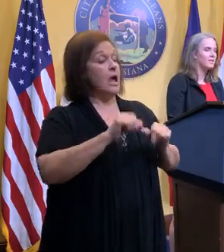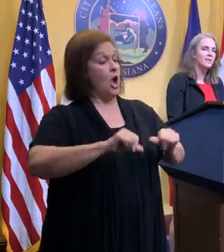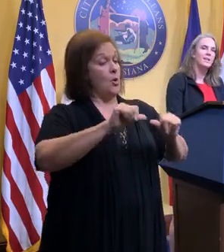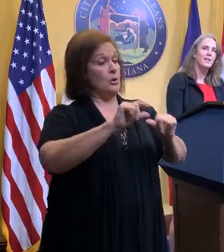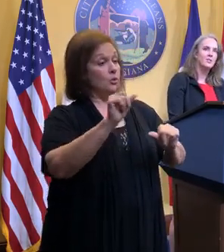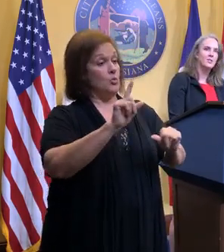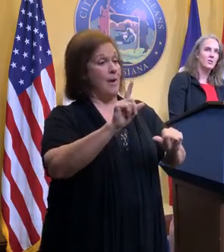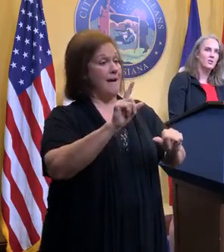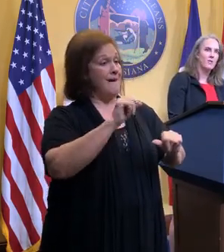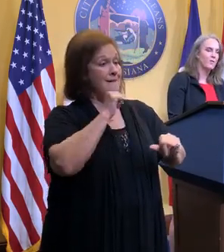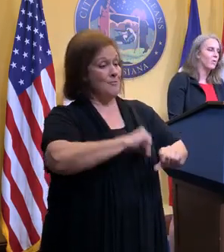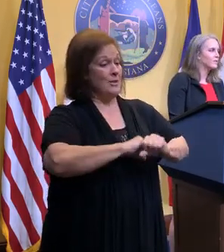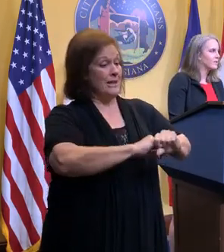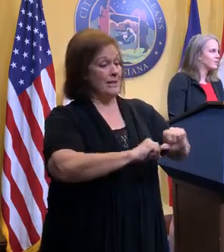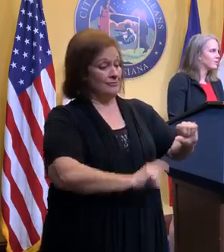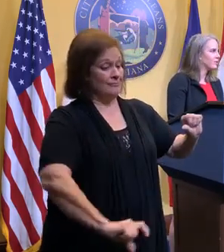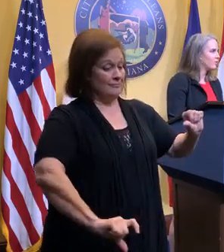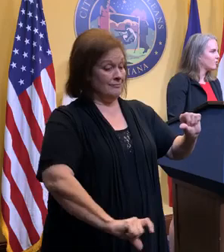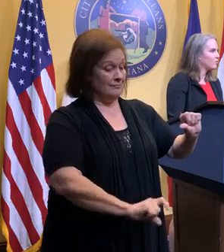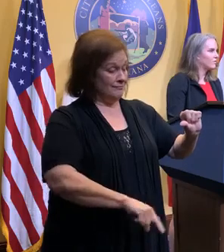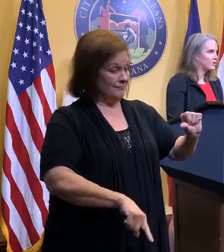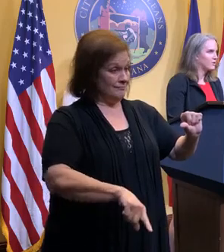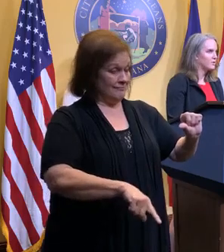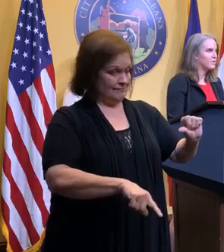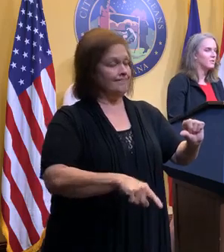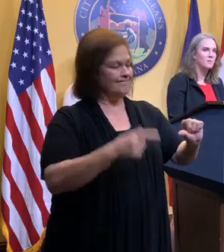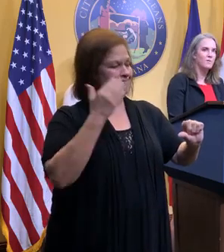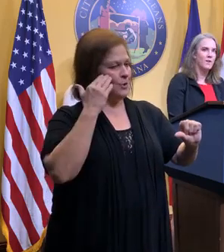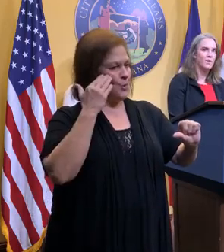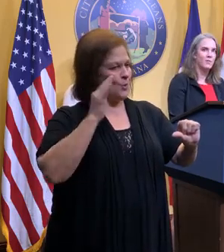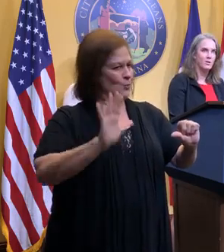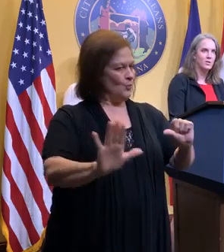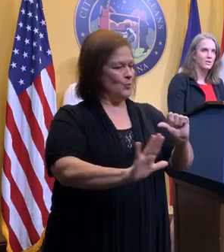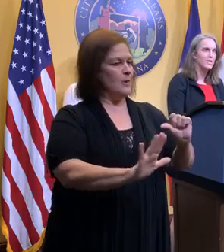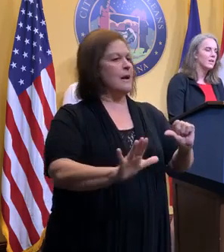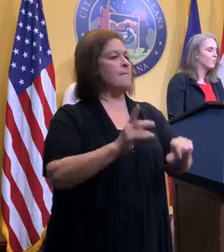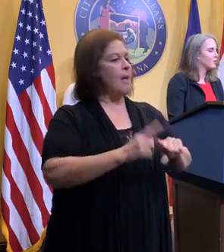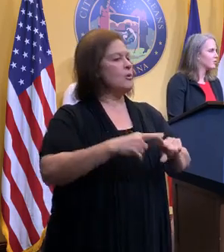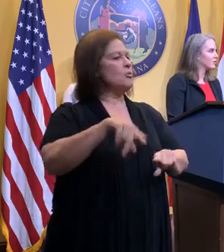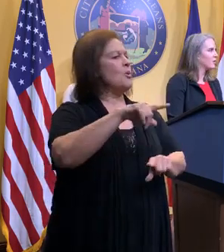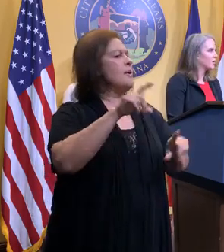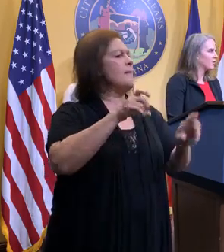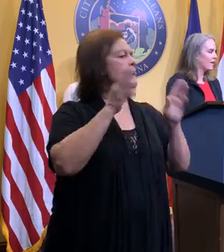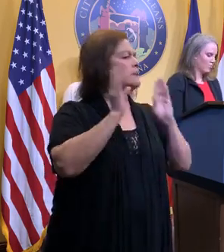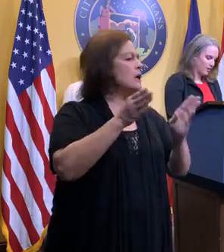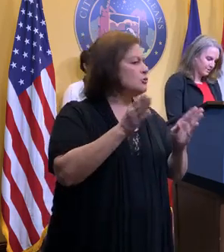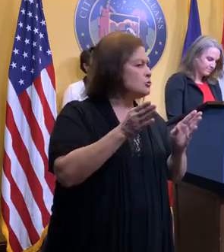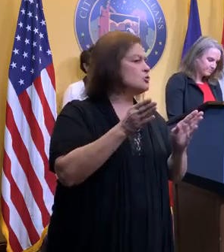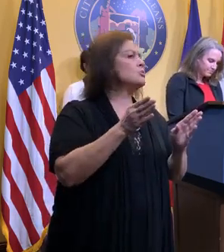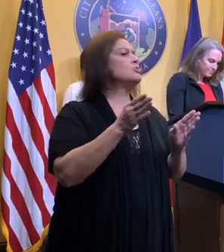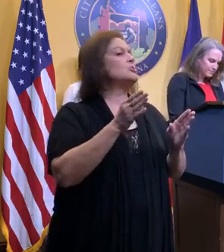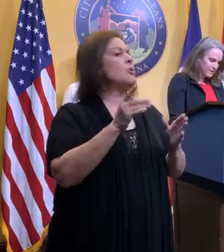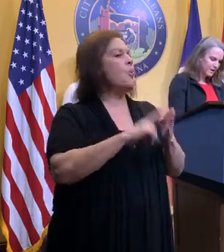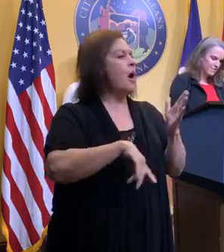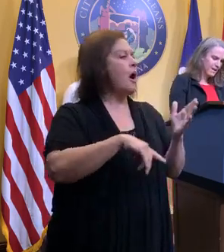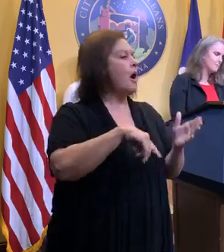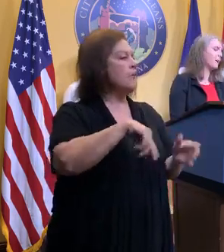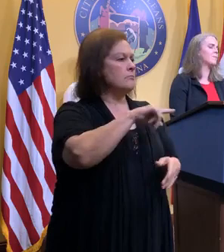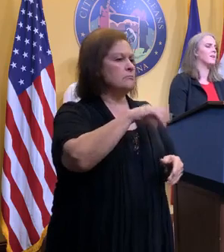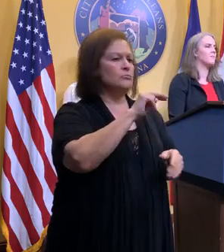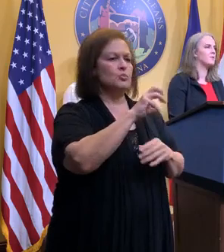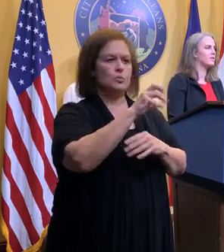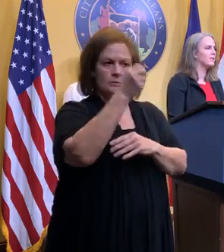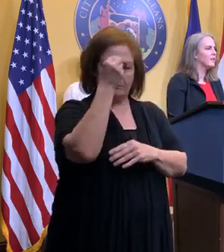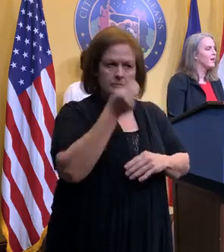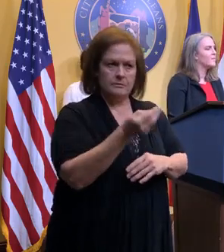reduction zone. And I just urge everyone to listen to your local officials in terms of evacuation and what to do under that warning.